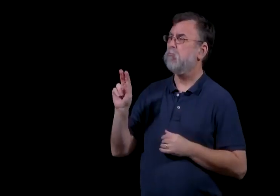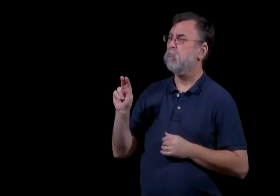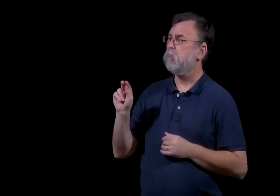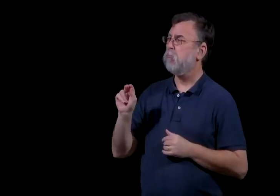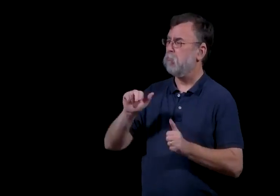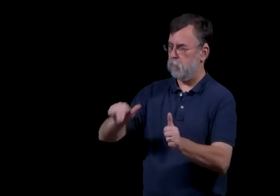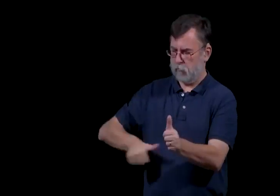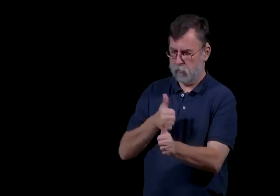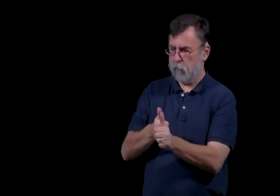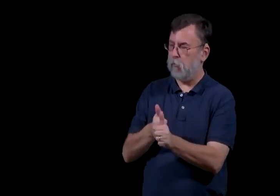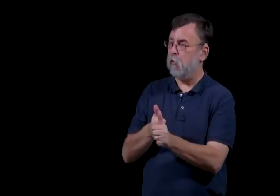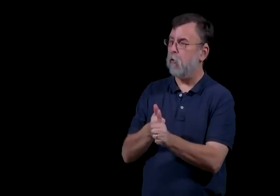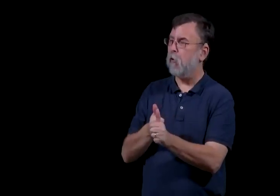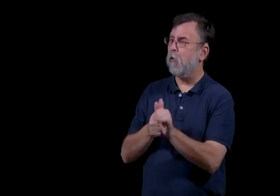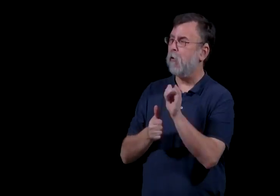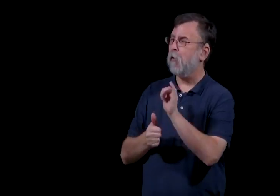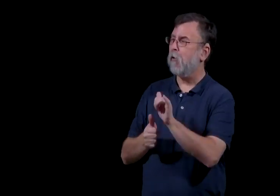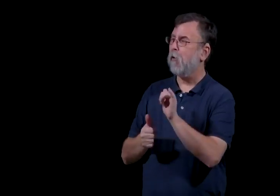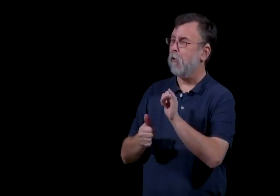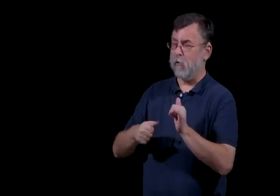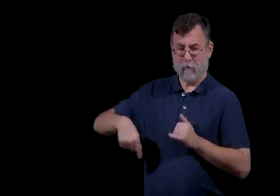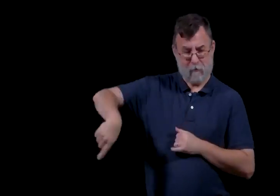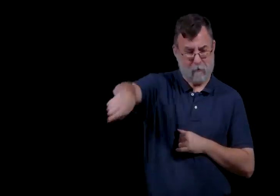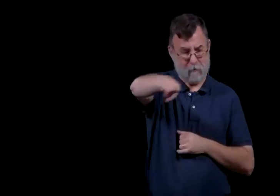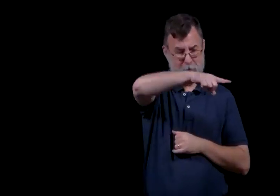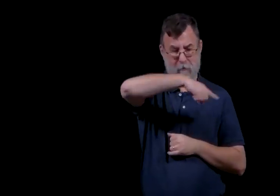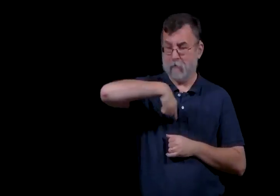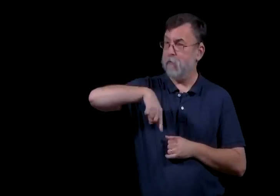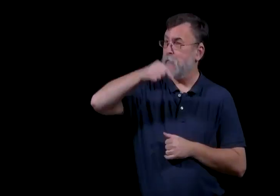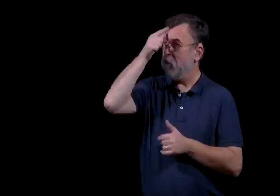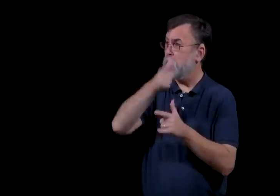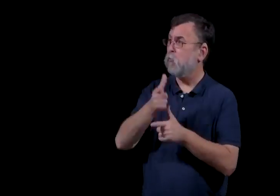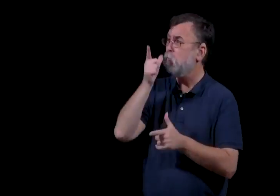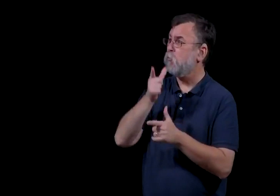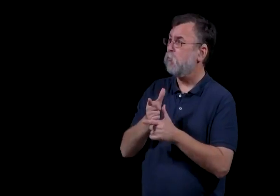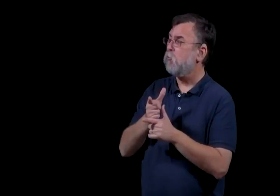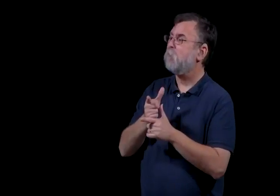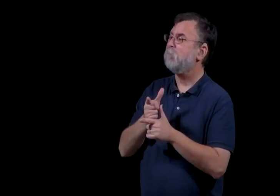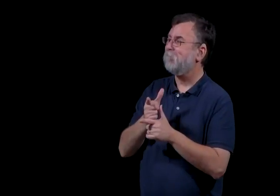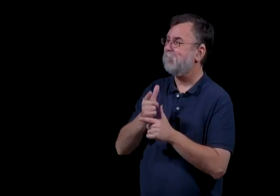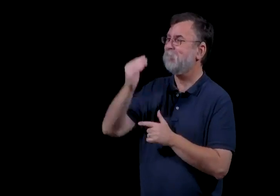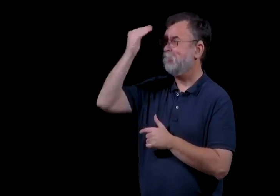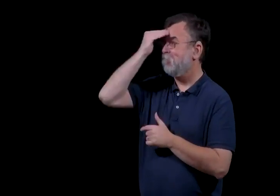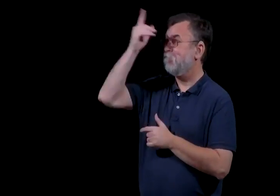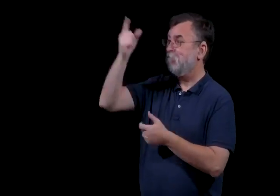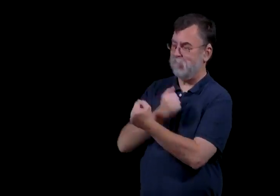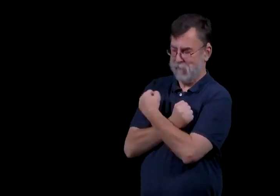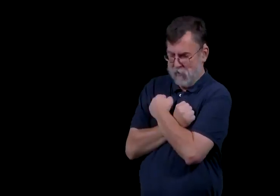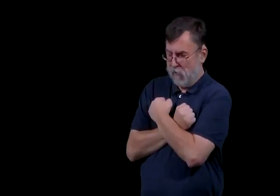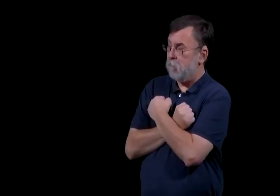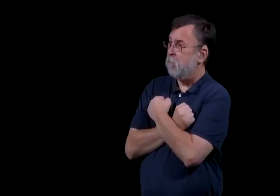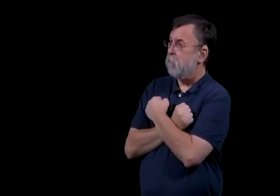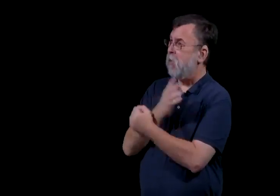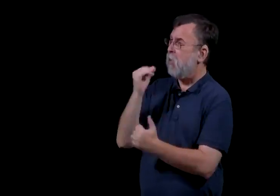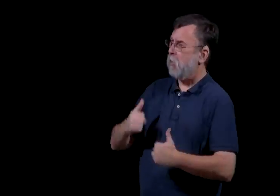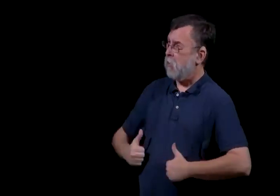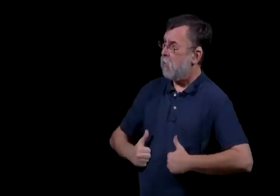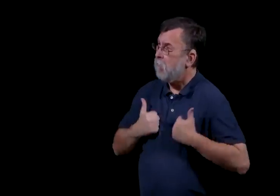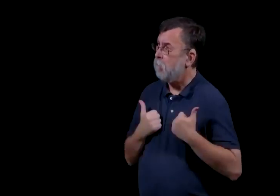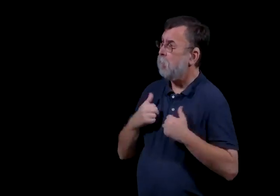This Psalms 23 isn't only applied to funerals. This is something that we can apply to our hearts even now while we're alive. It